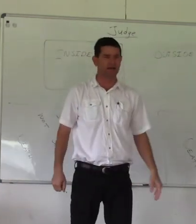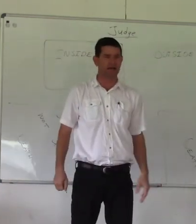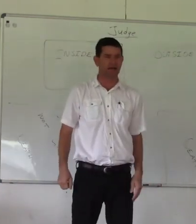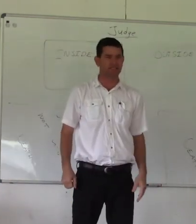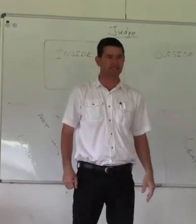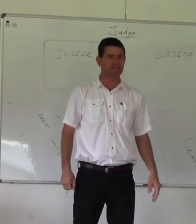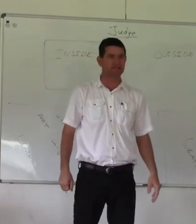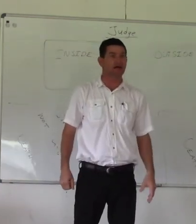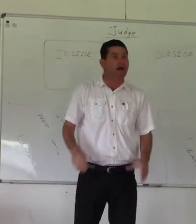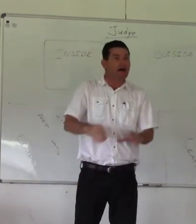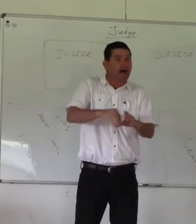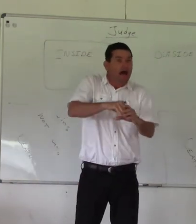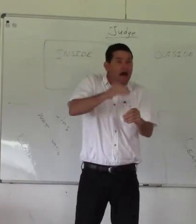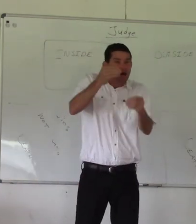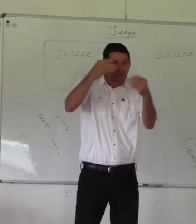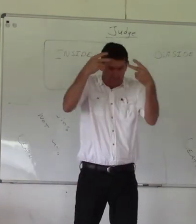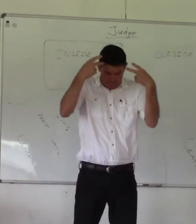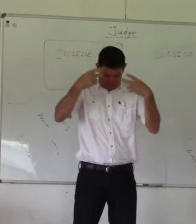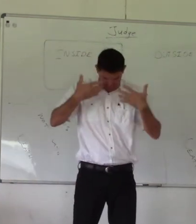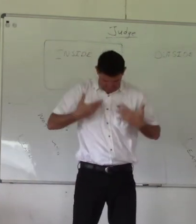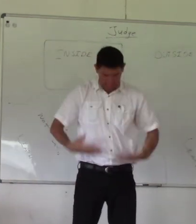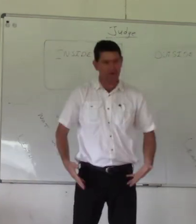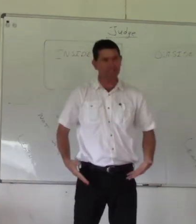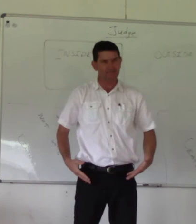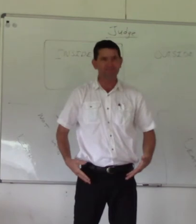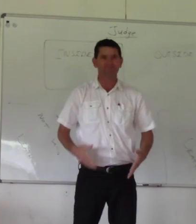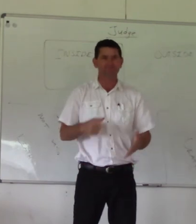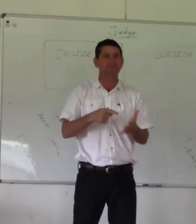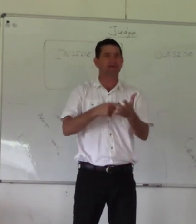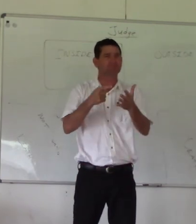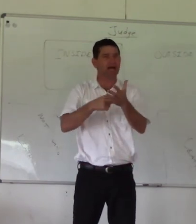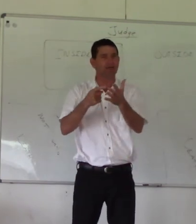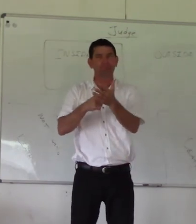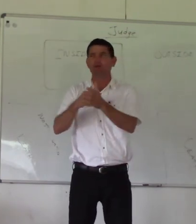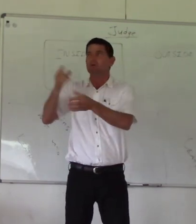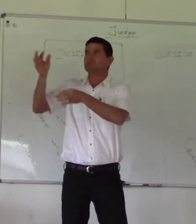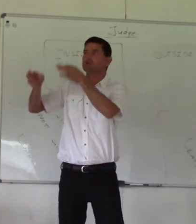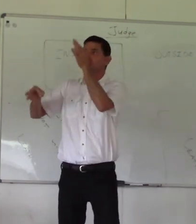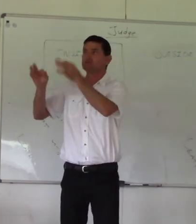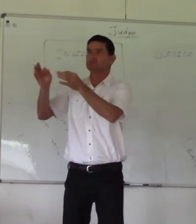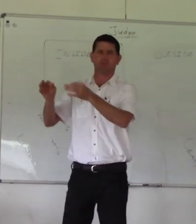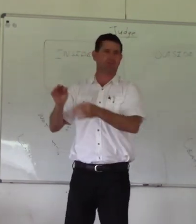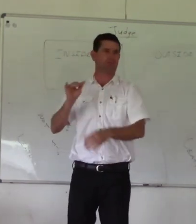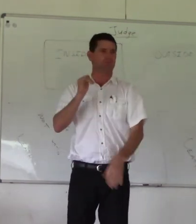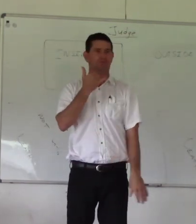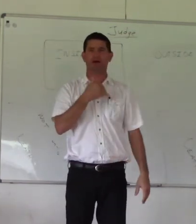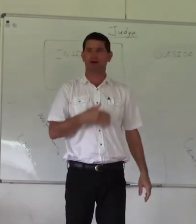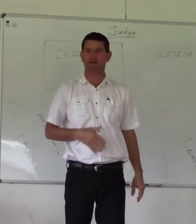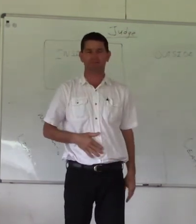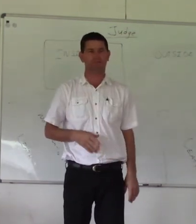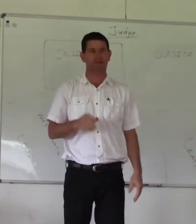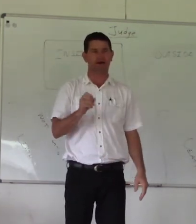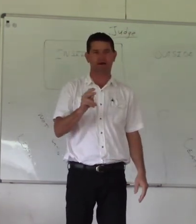But outside a person, sometimes judge wrong. Alright.